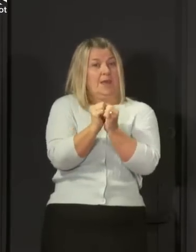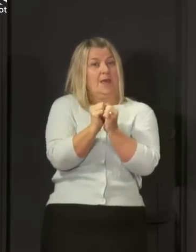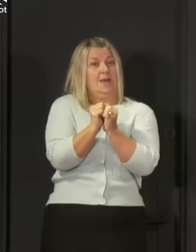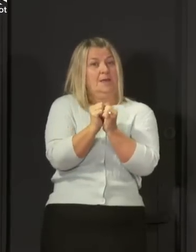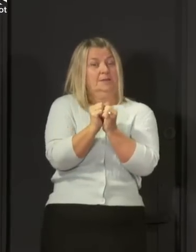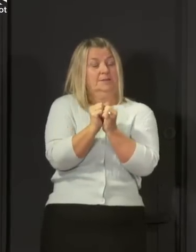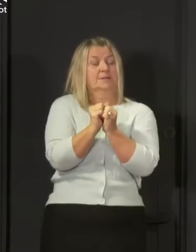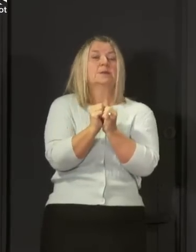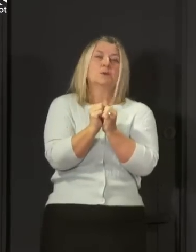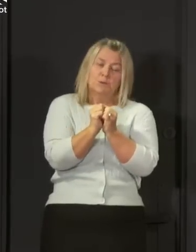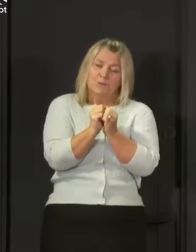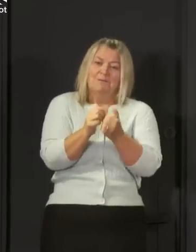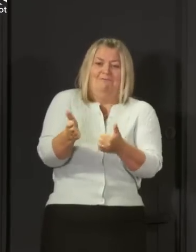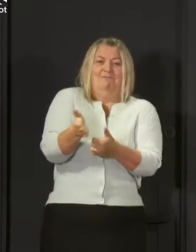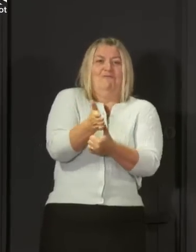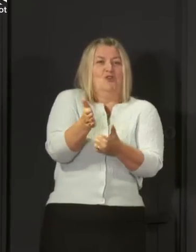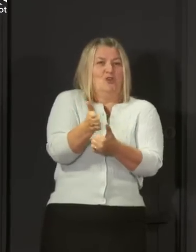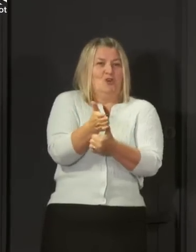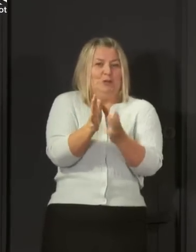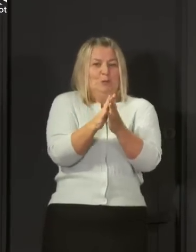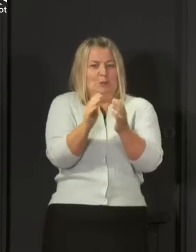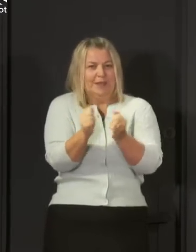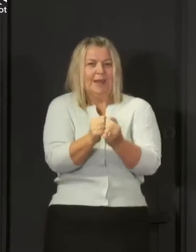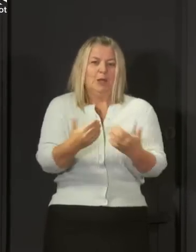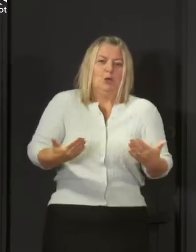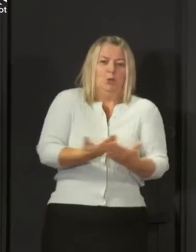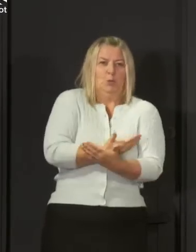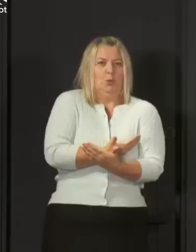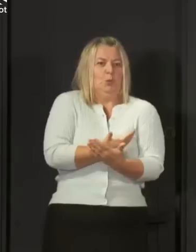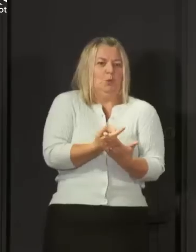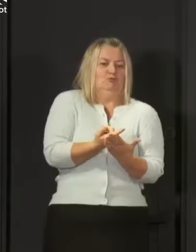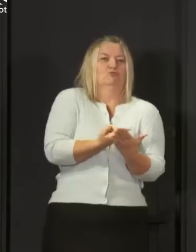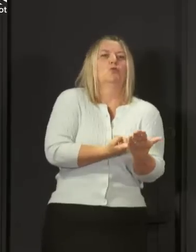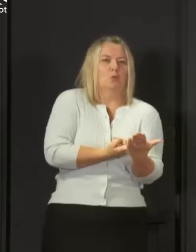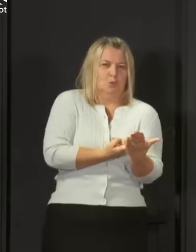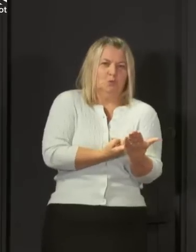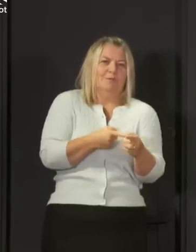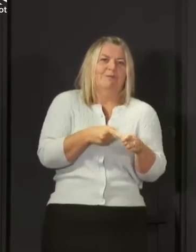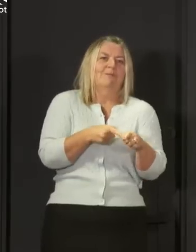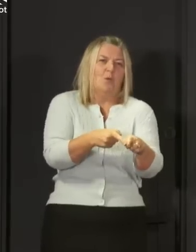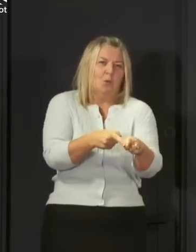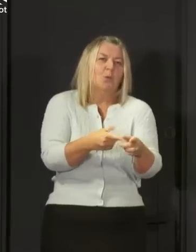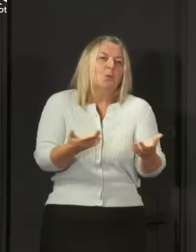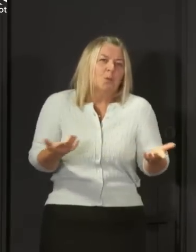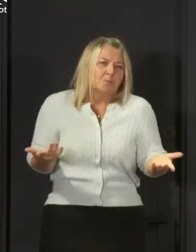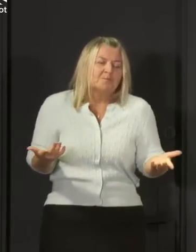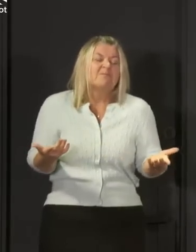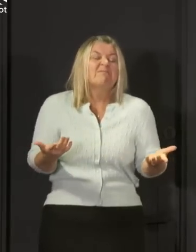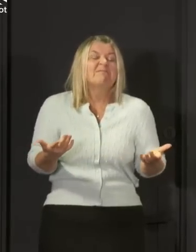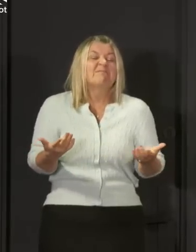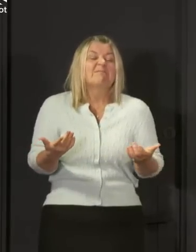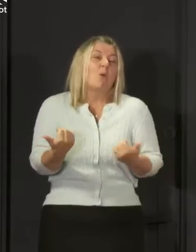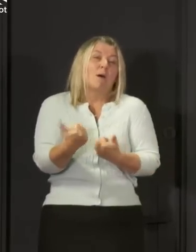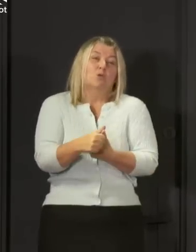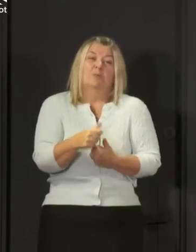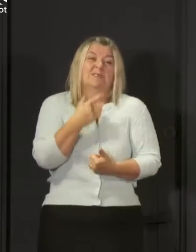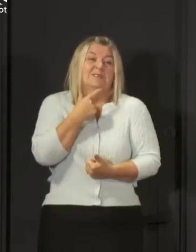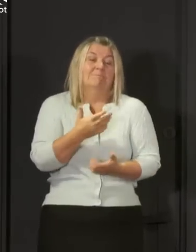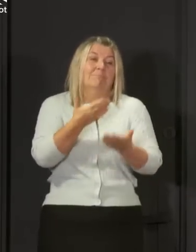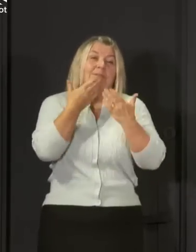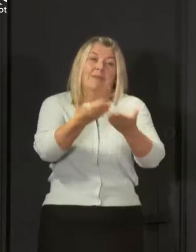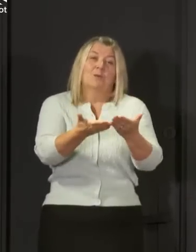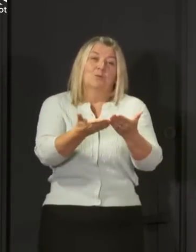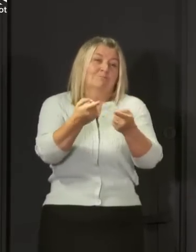of course, was the first with new temporary restrictions in place. So I thought it was appropriate to start simply by saying thank you